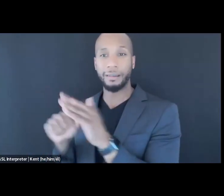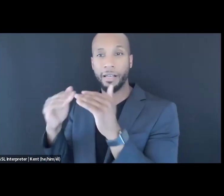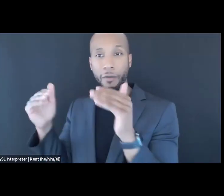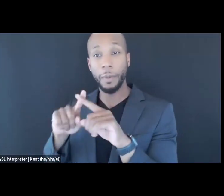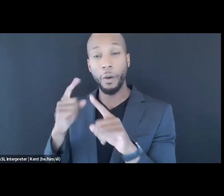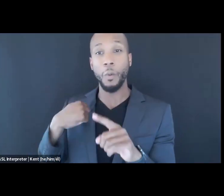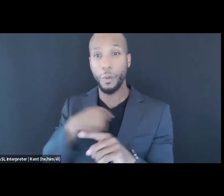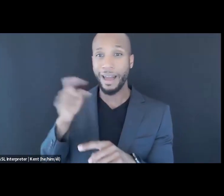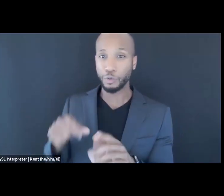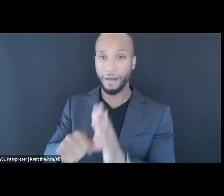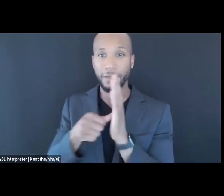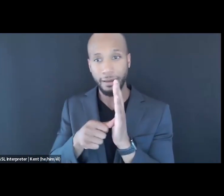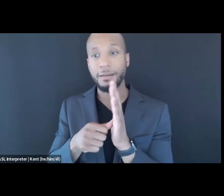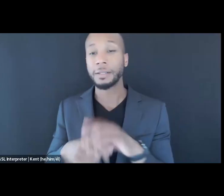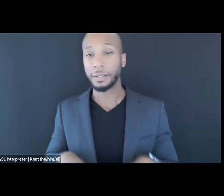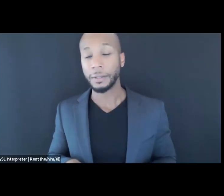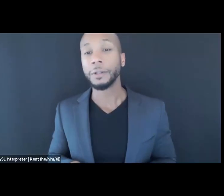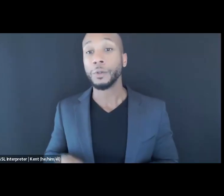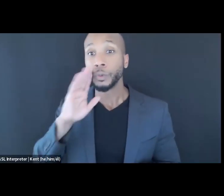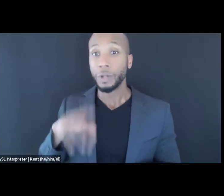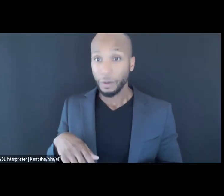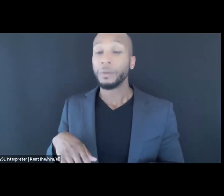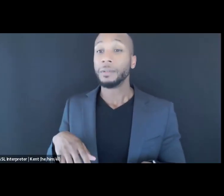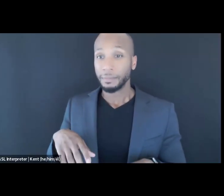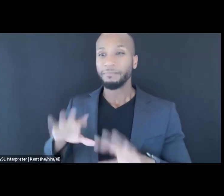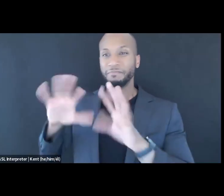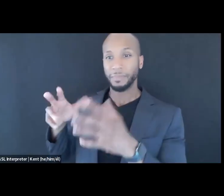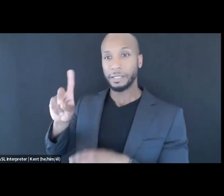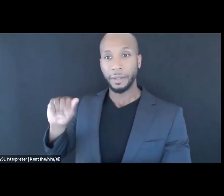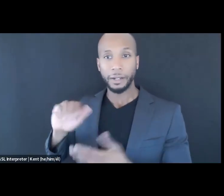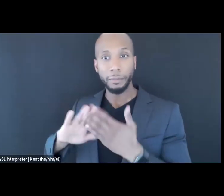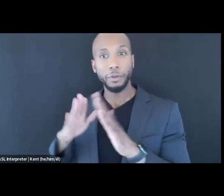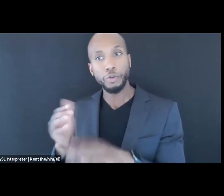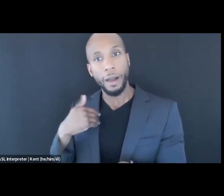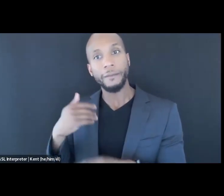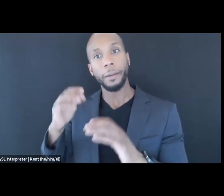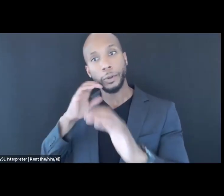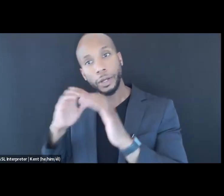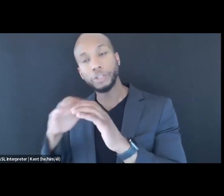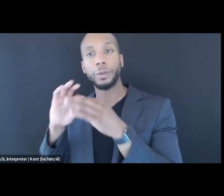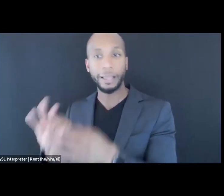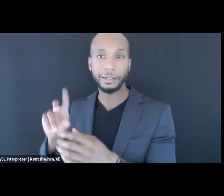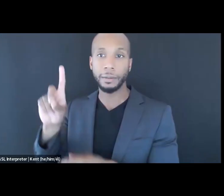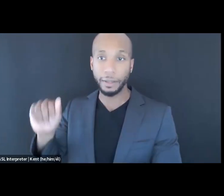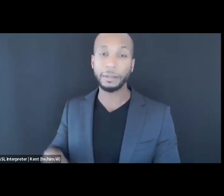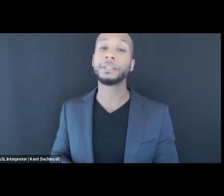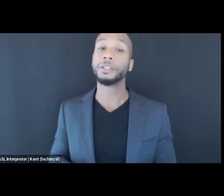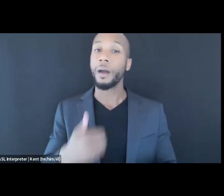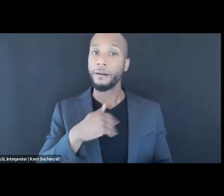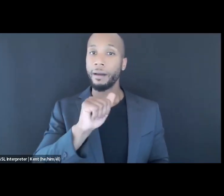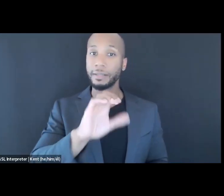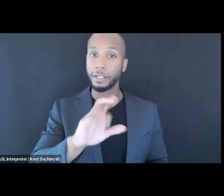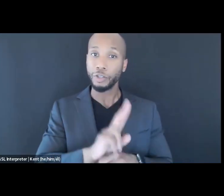but we had to emphasize that of the disability community, there's communication related disabilities, and then there are AAC